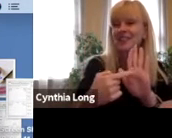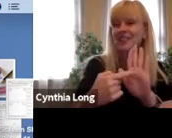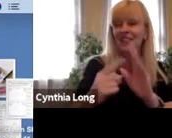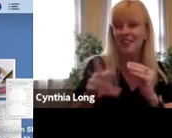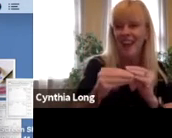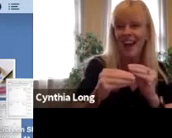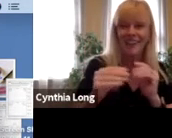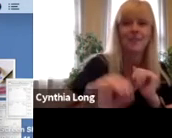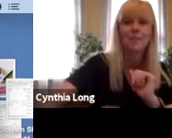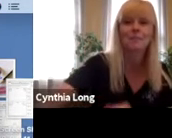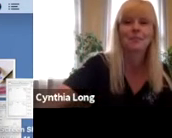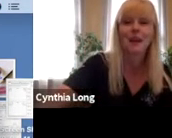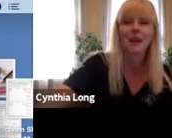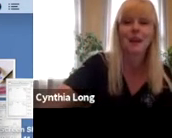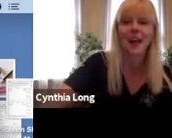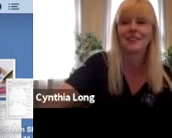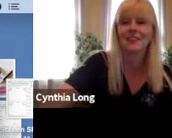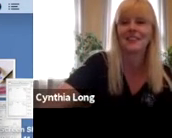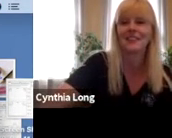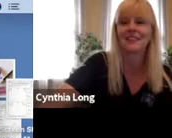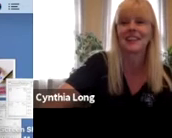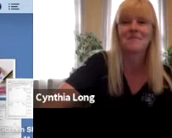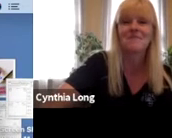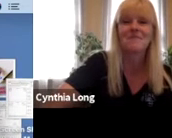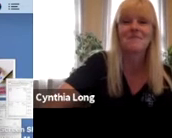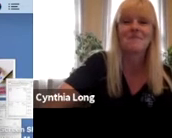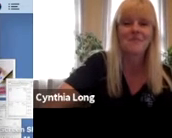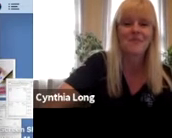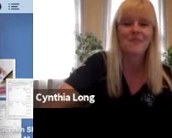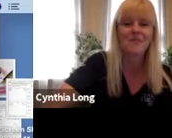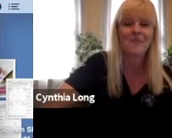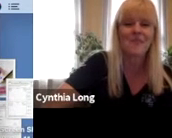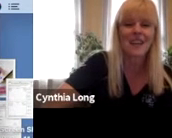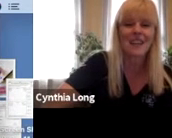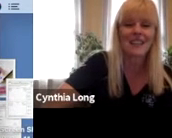I'm going to show you what we added. Okay, let me get started here.